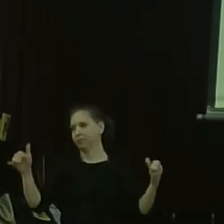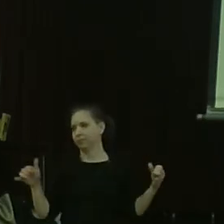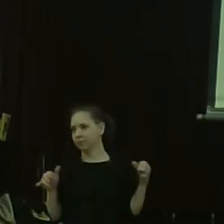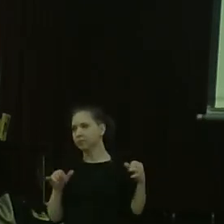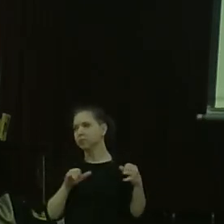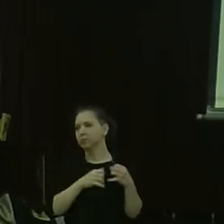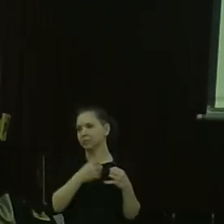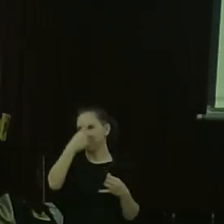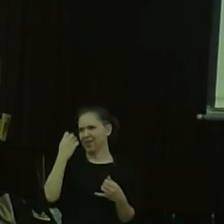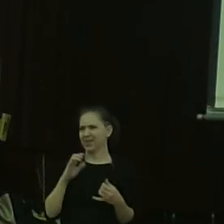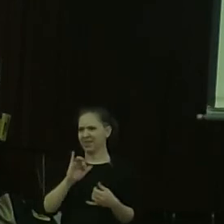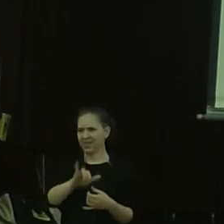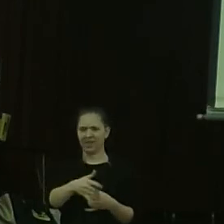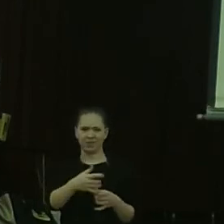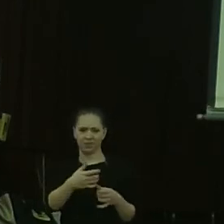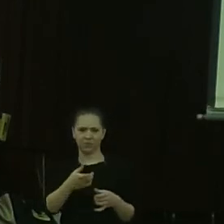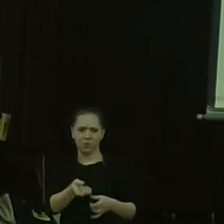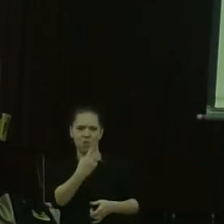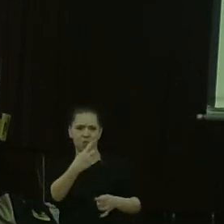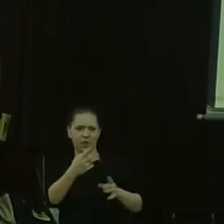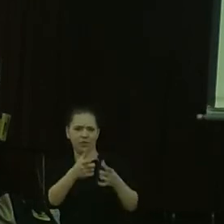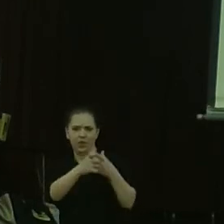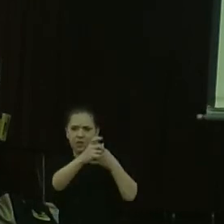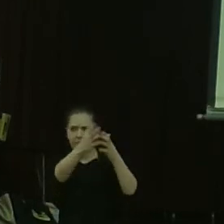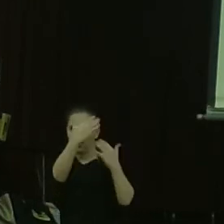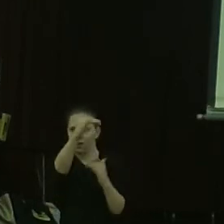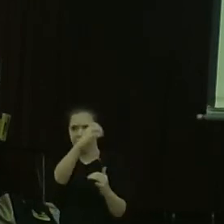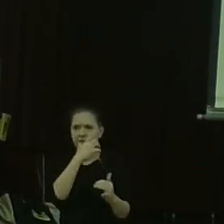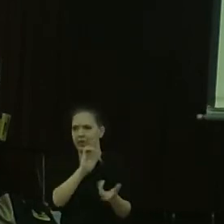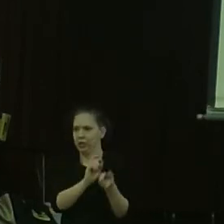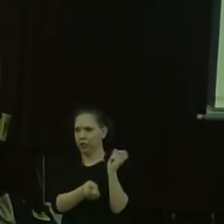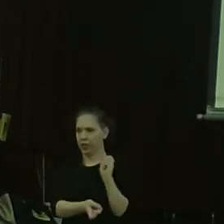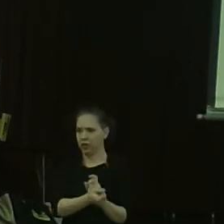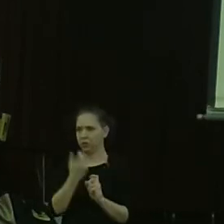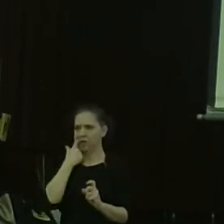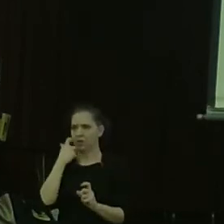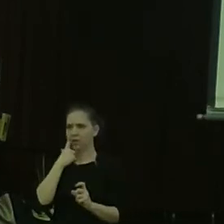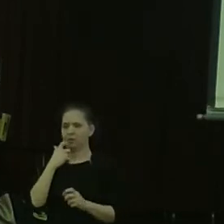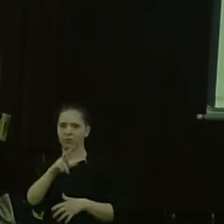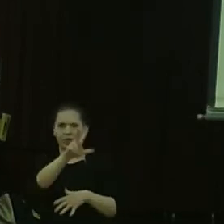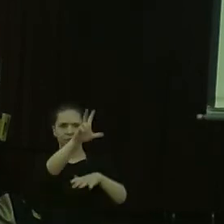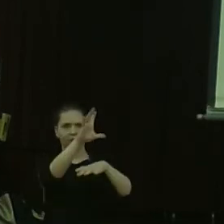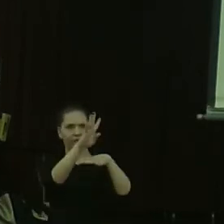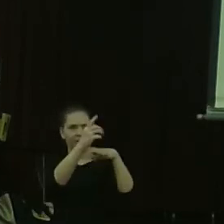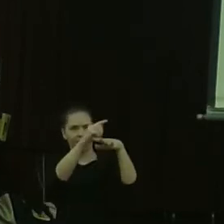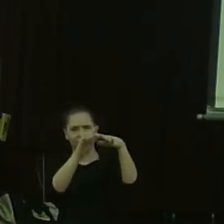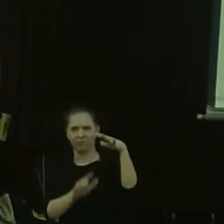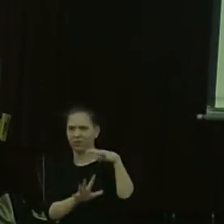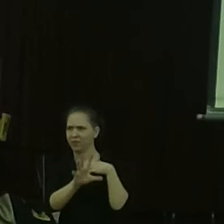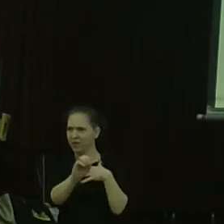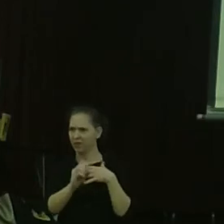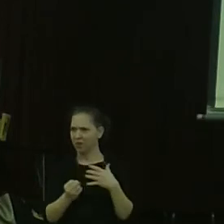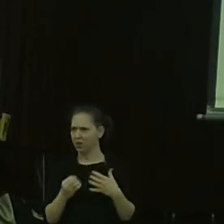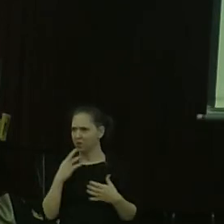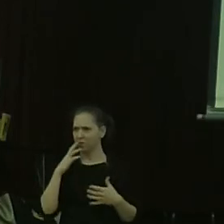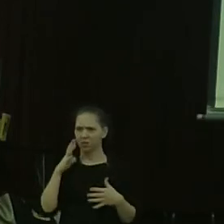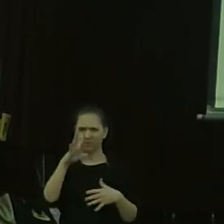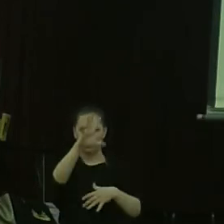Yeah. Okay. Because that's one of the speed limits that did not change, is that transition between the 35 to 50 and everybody's going 50 in the 35.